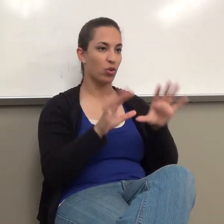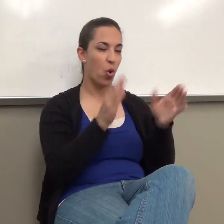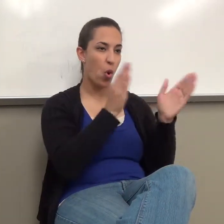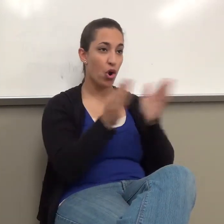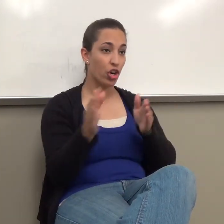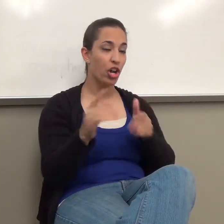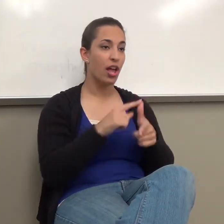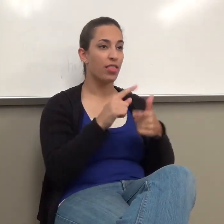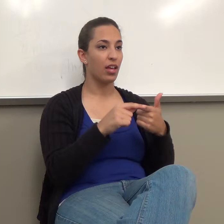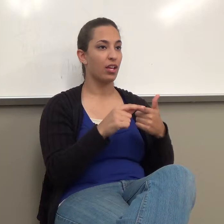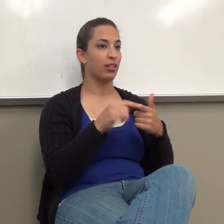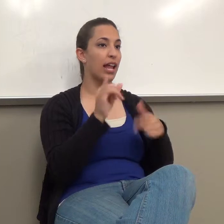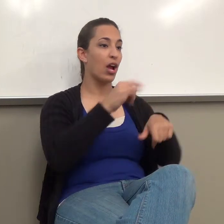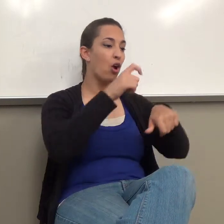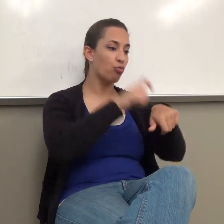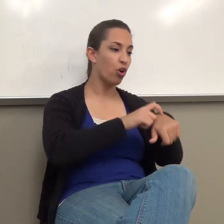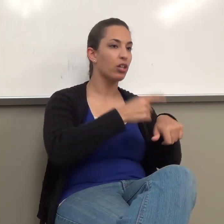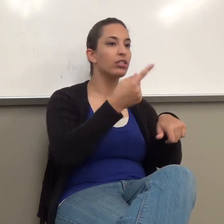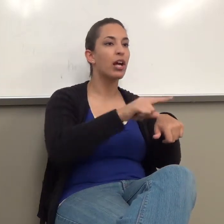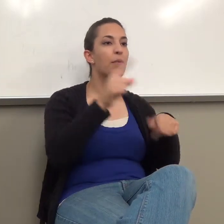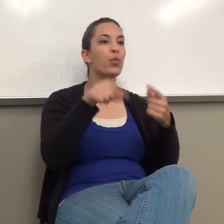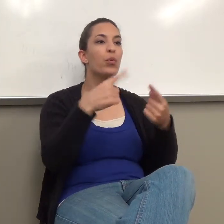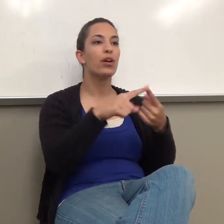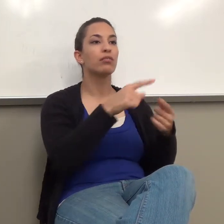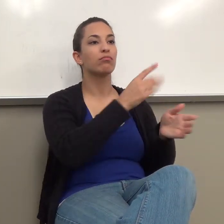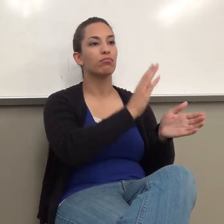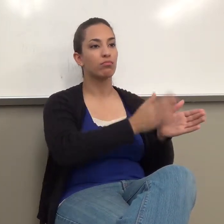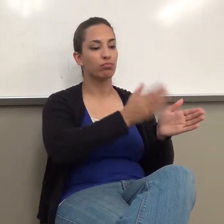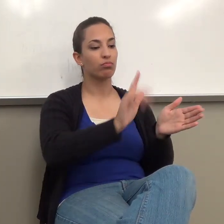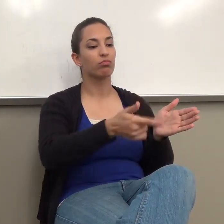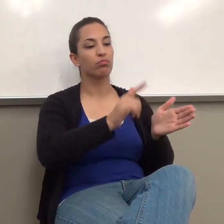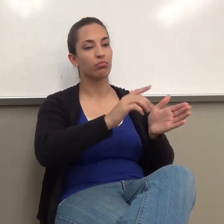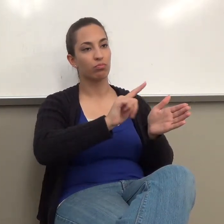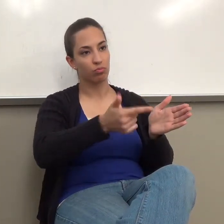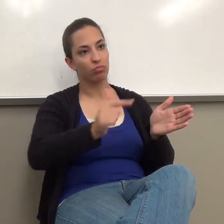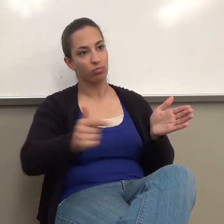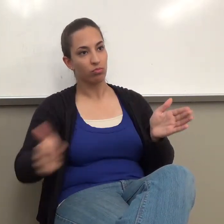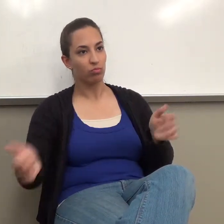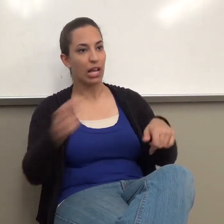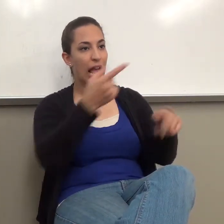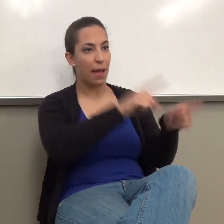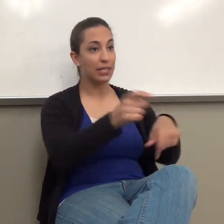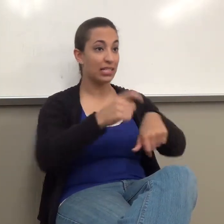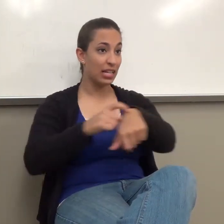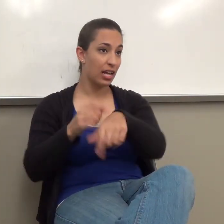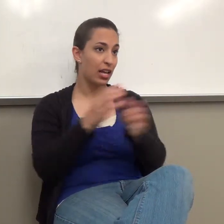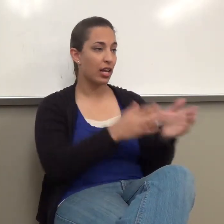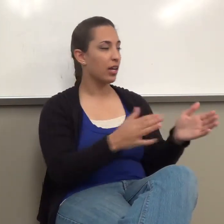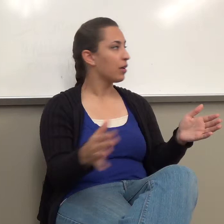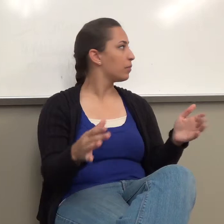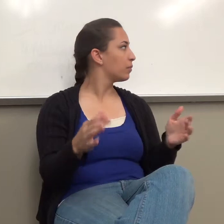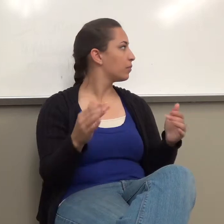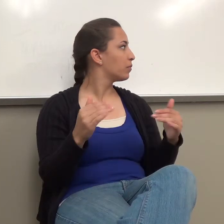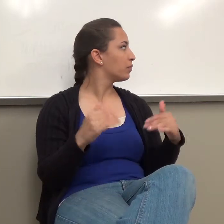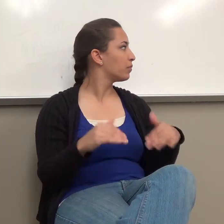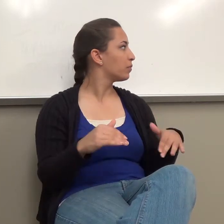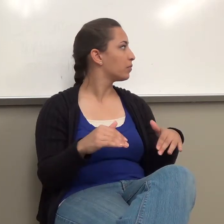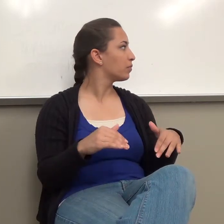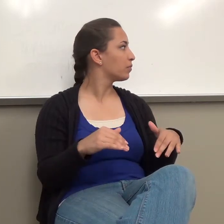And remember, this word is the same, that's a C there, actually, spatial. Chronological in